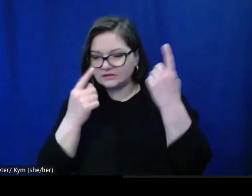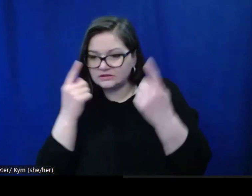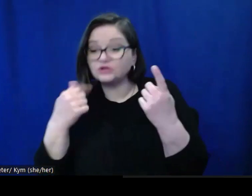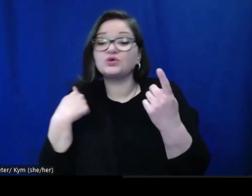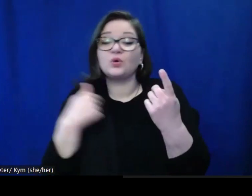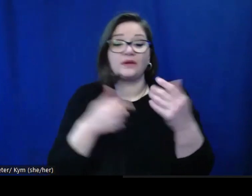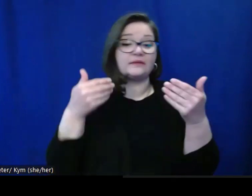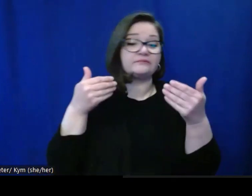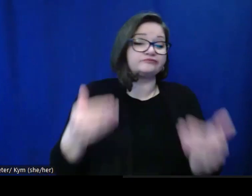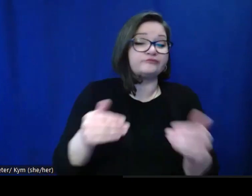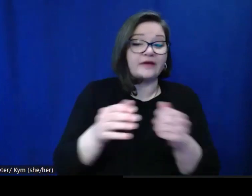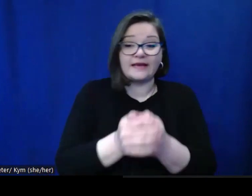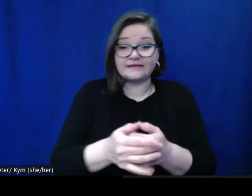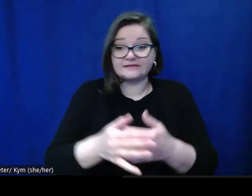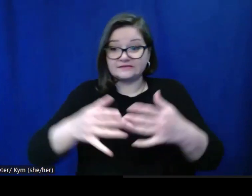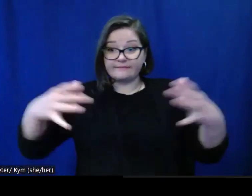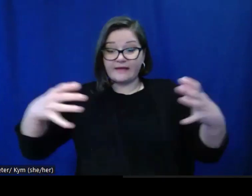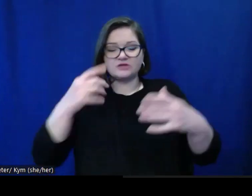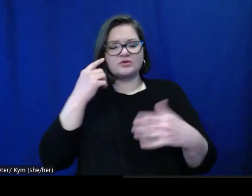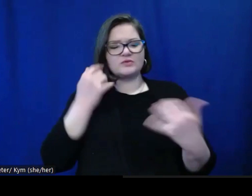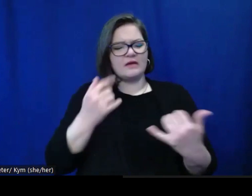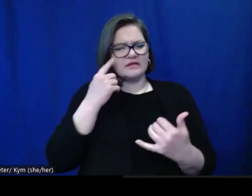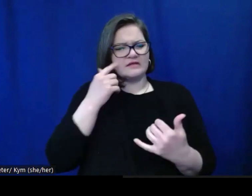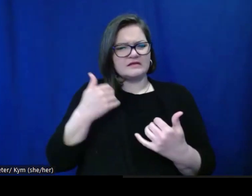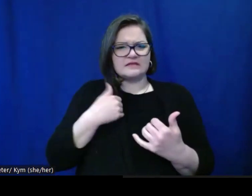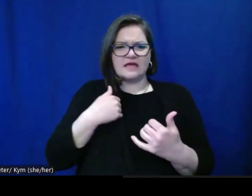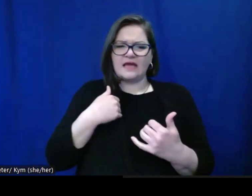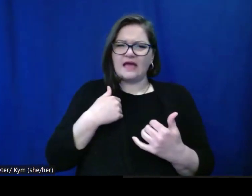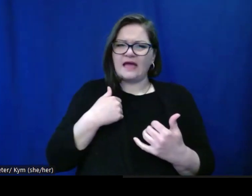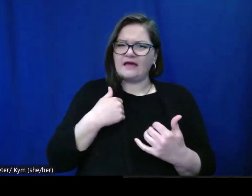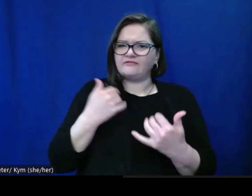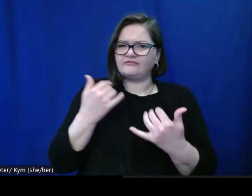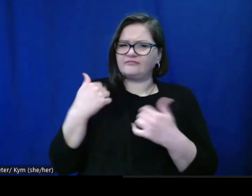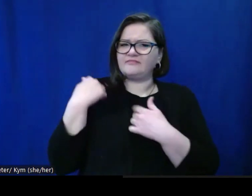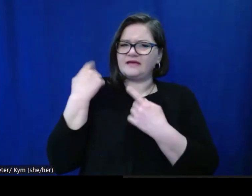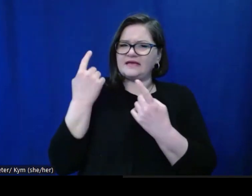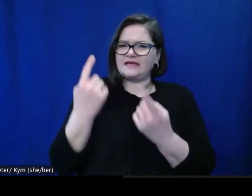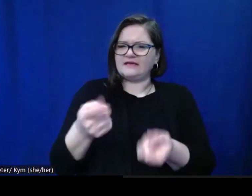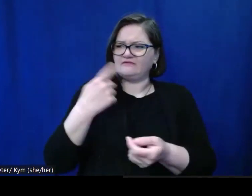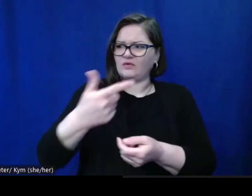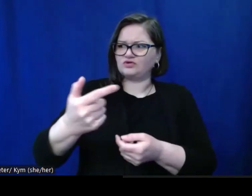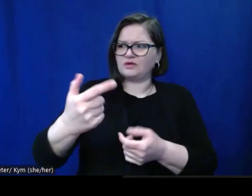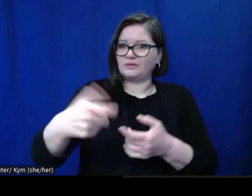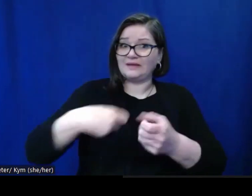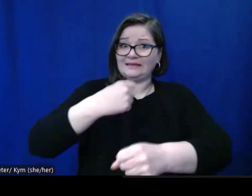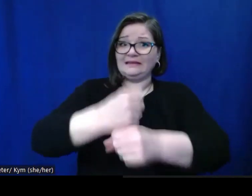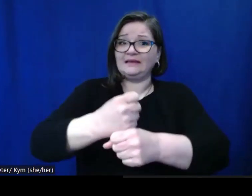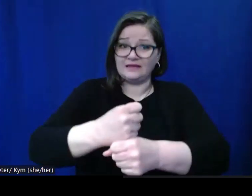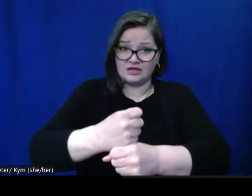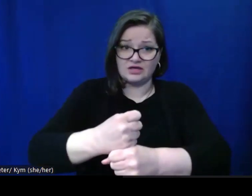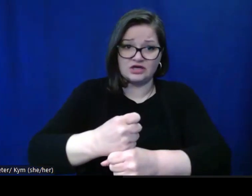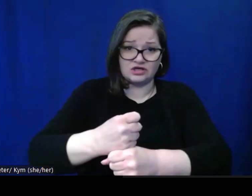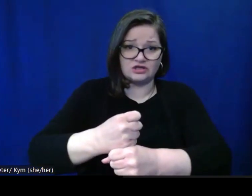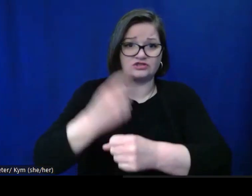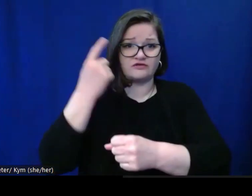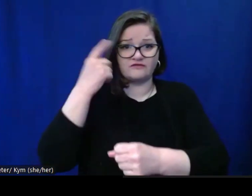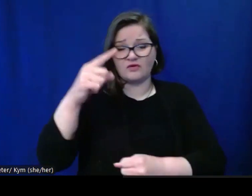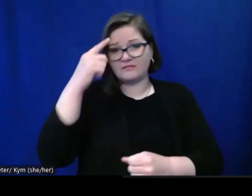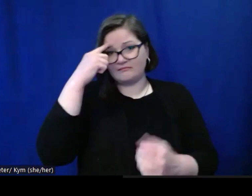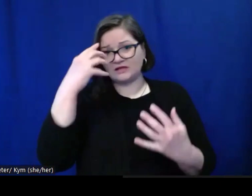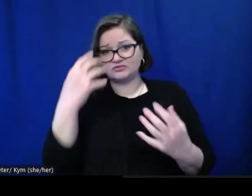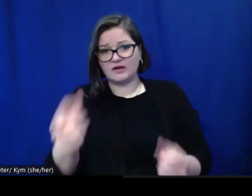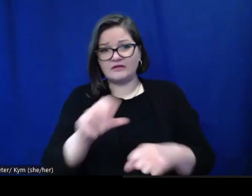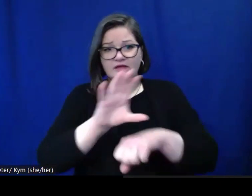expand. And so now I think they're about 21 years in existence now, mental health consultation across the state